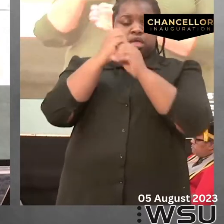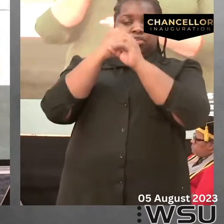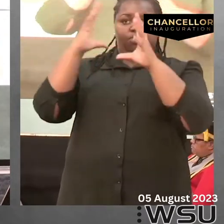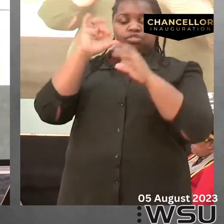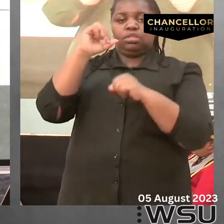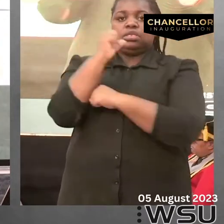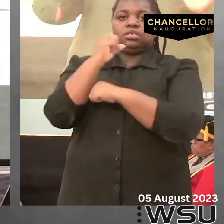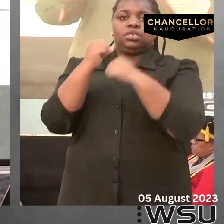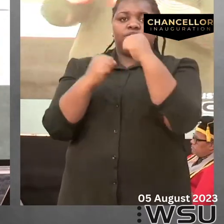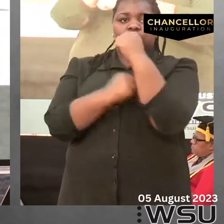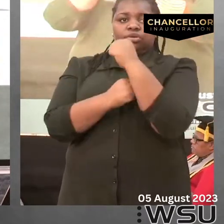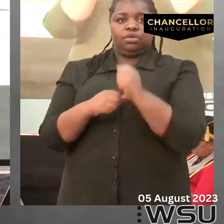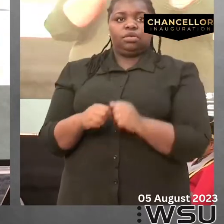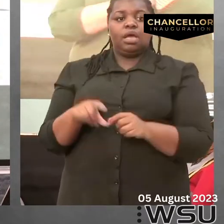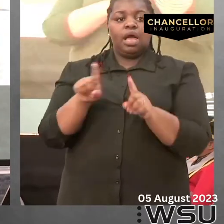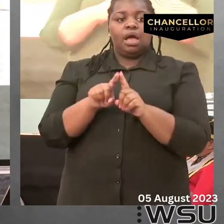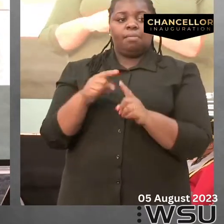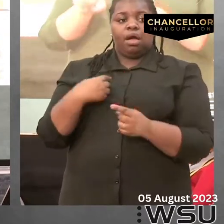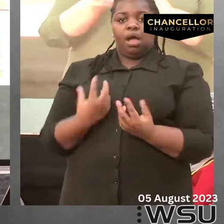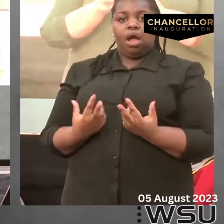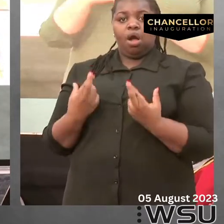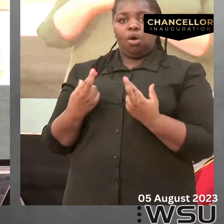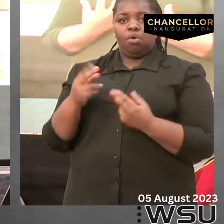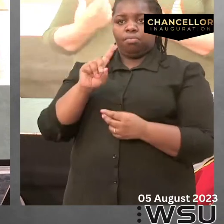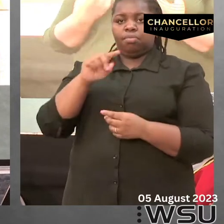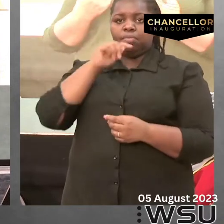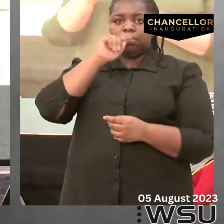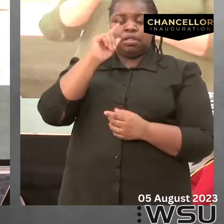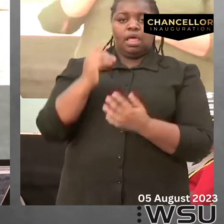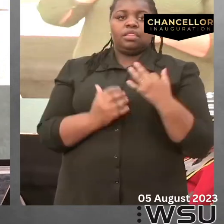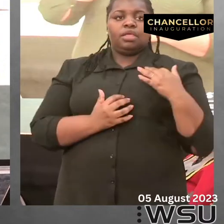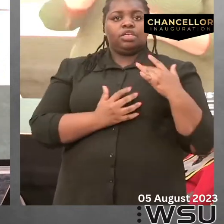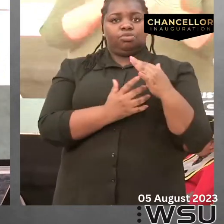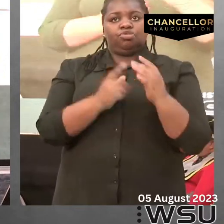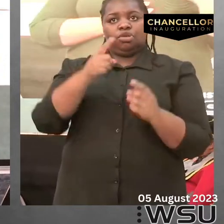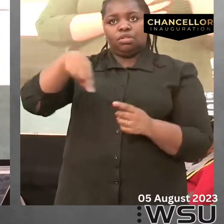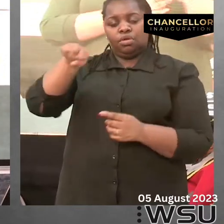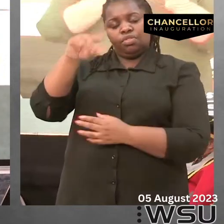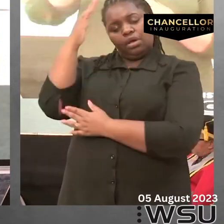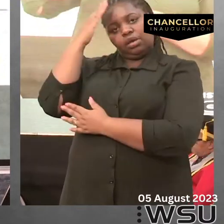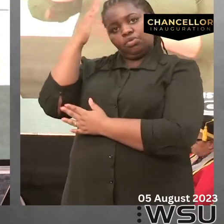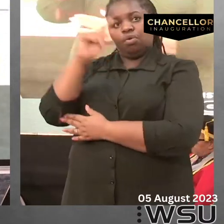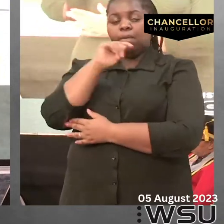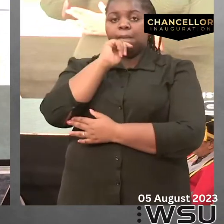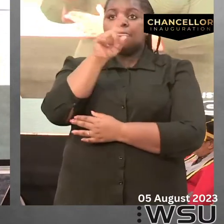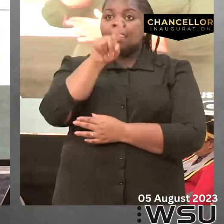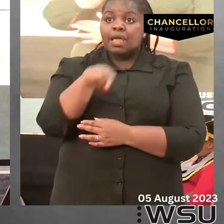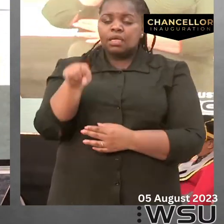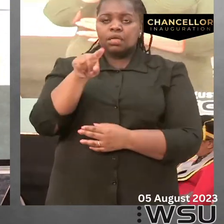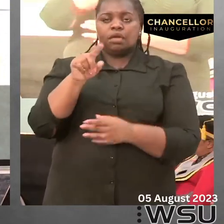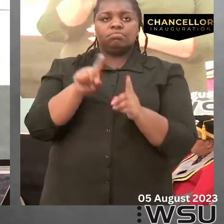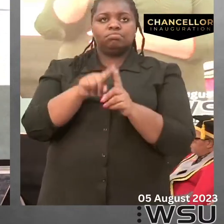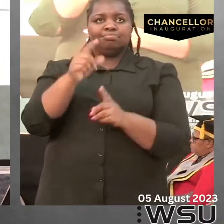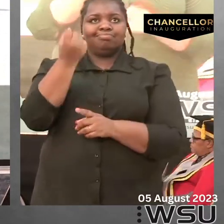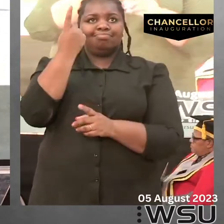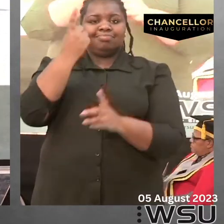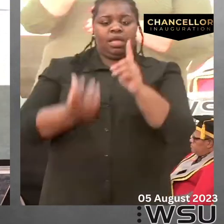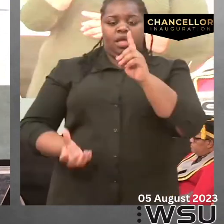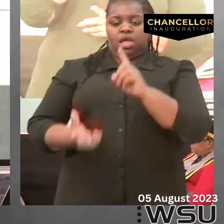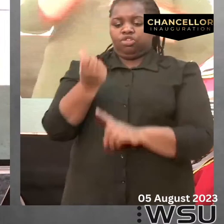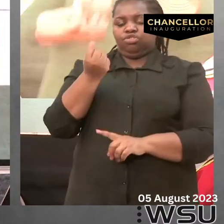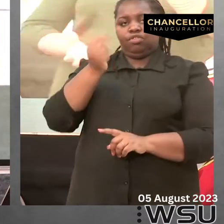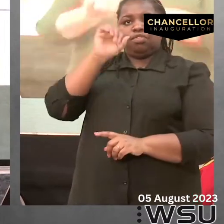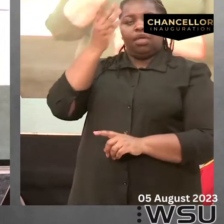strategy. I also hope to be an inspiration to our graduates who can realize that they can also achieve their own